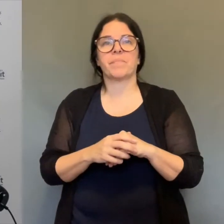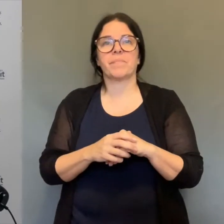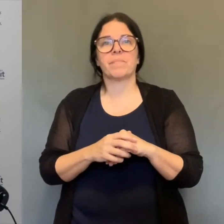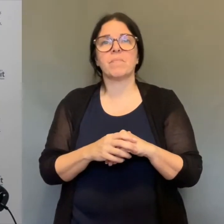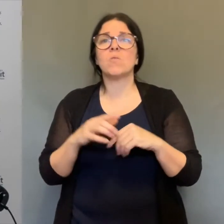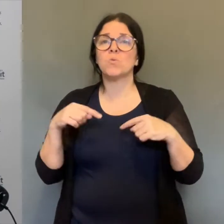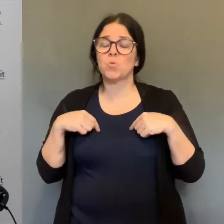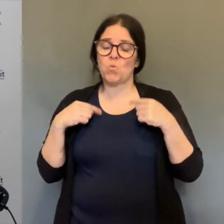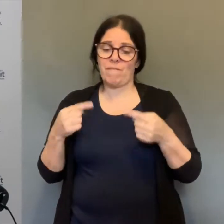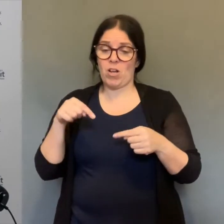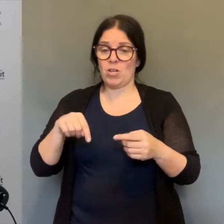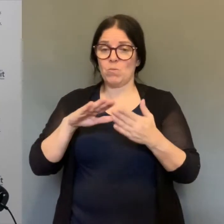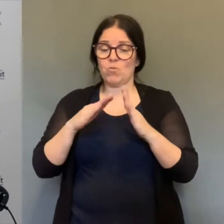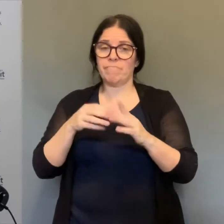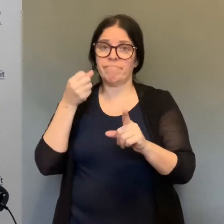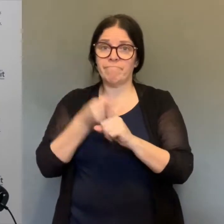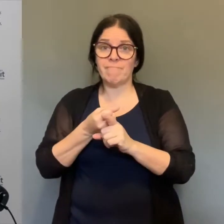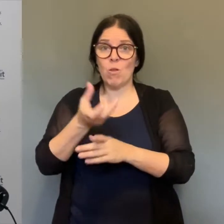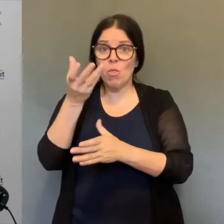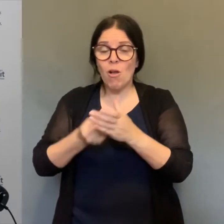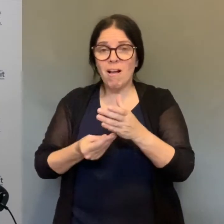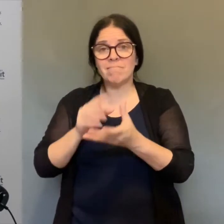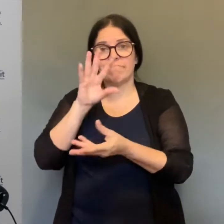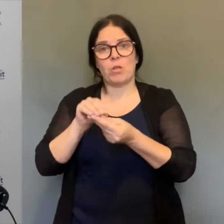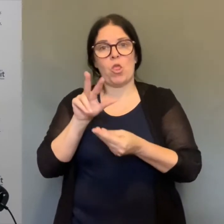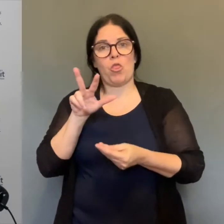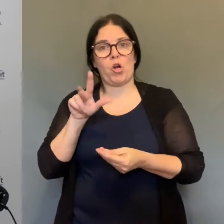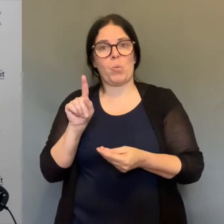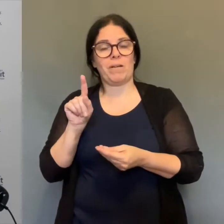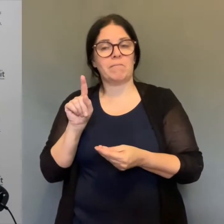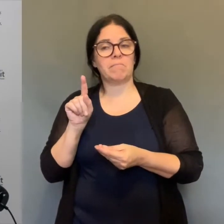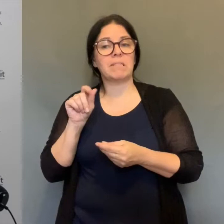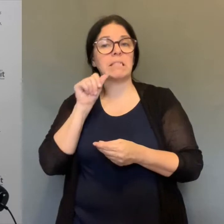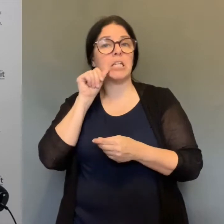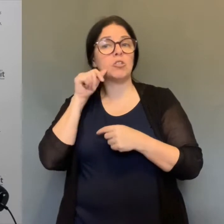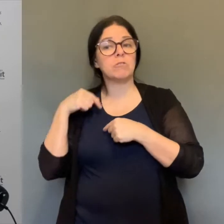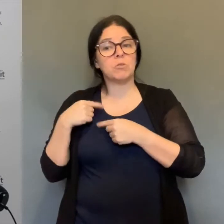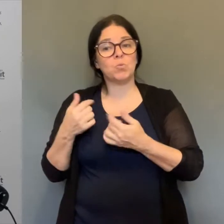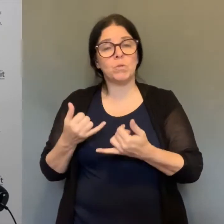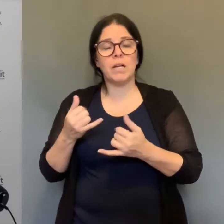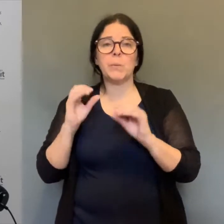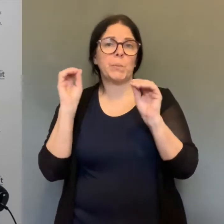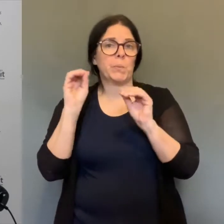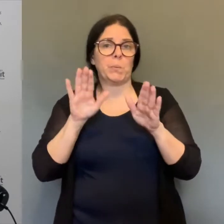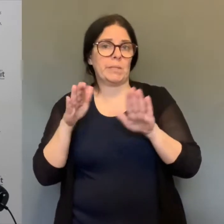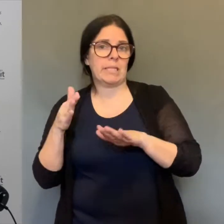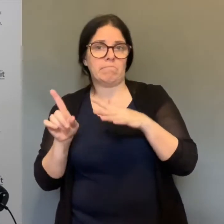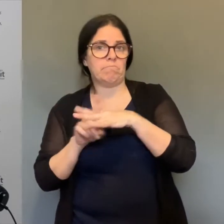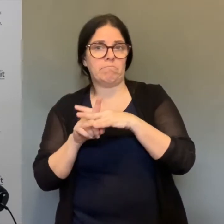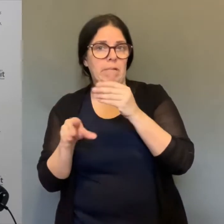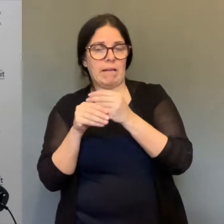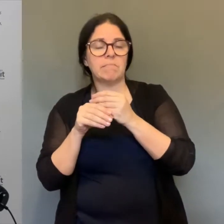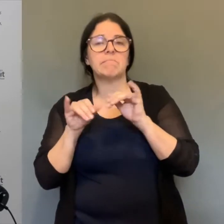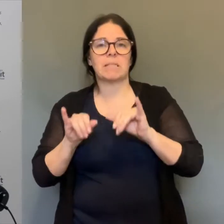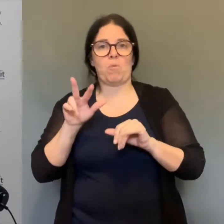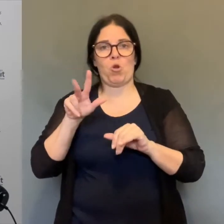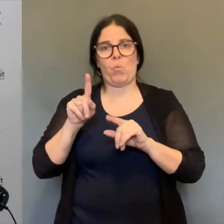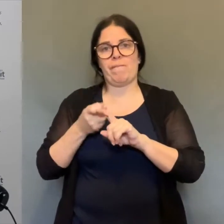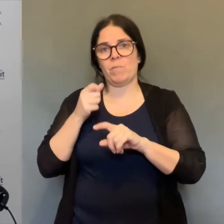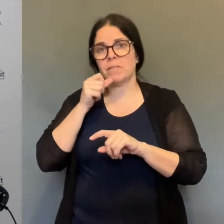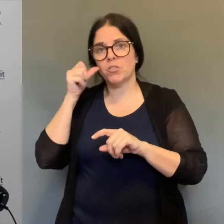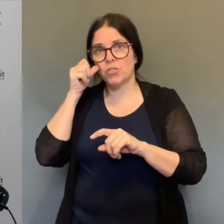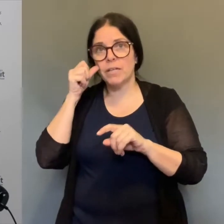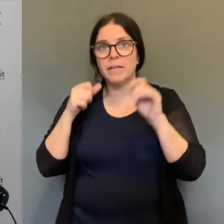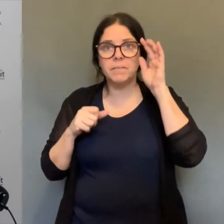and retirement homes. Our health unit continues to work with 6 long-term care and retirement homes that are